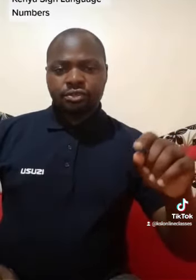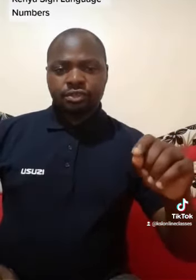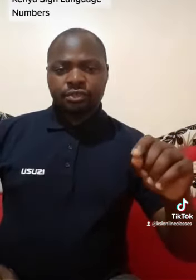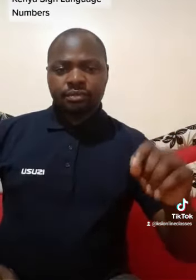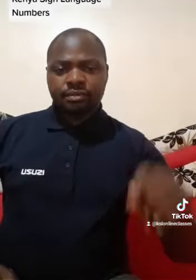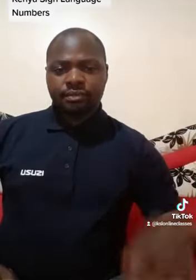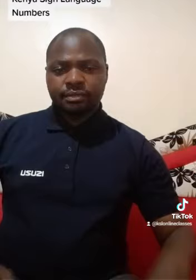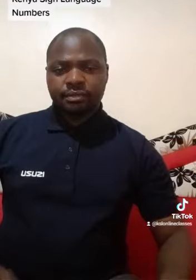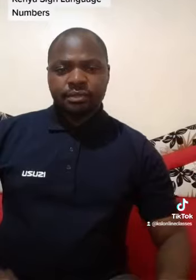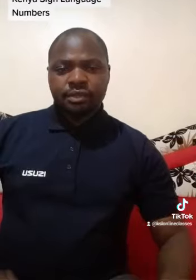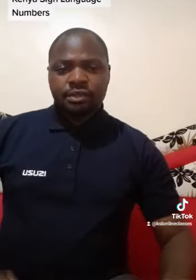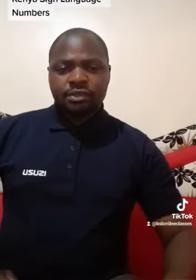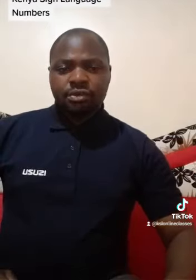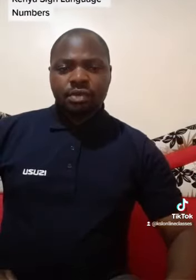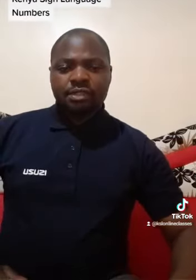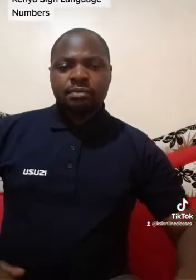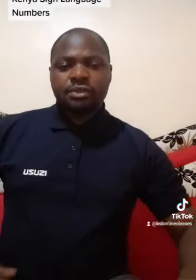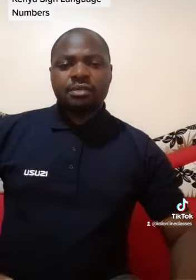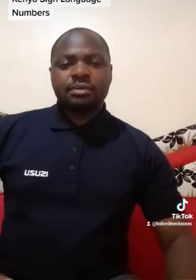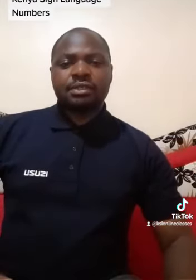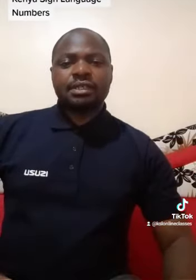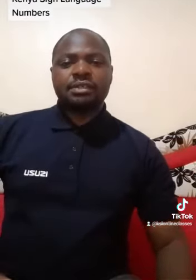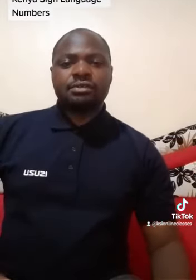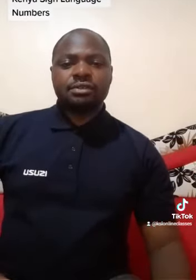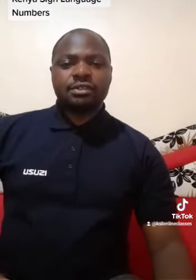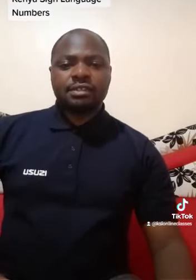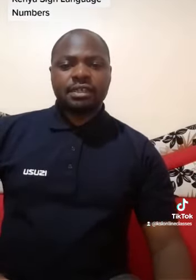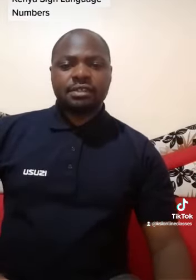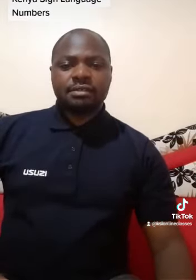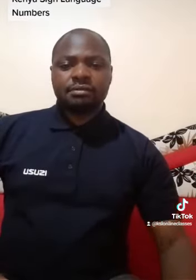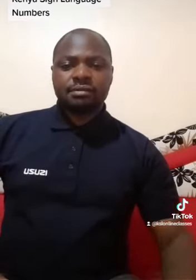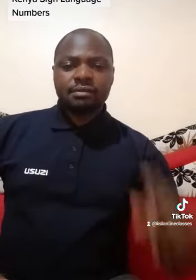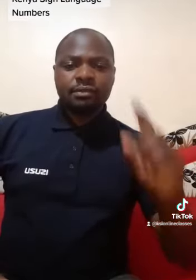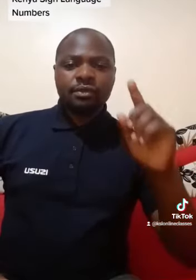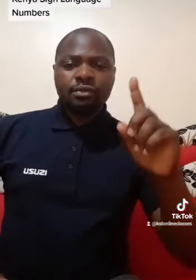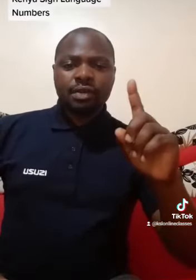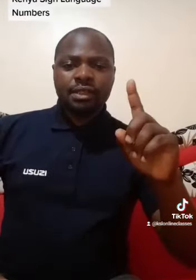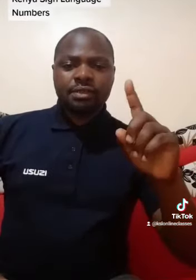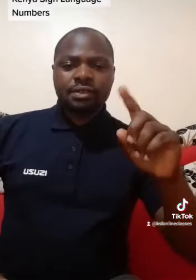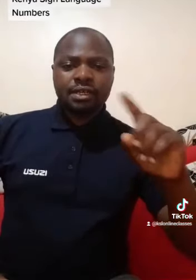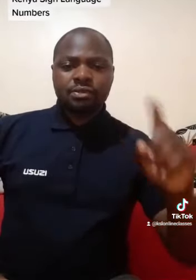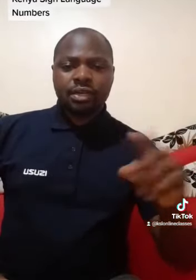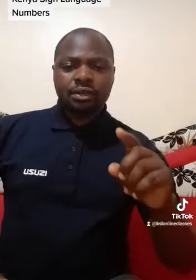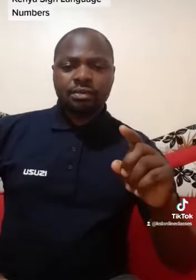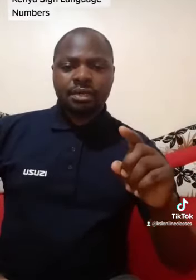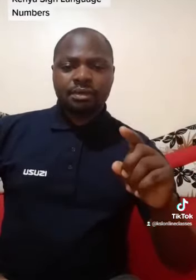1 trillion. So what's most important here to note is that 1000 has one comma,